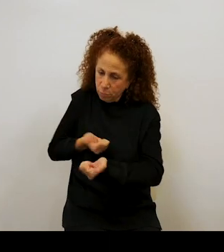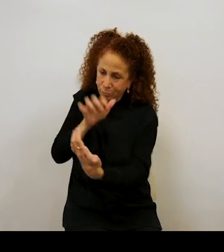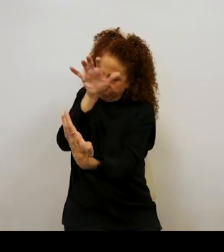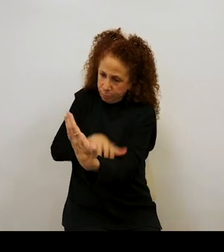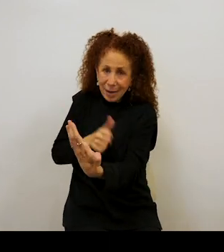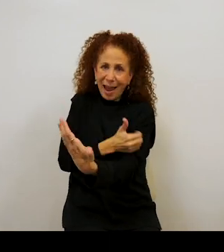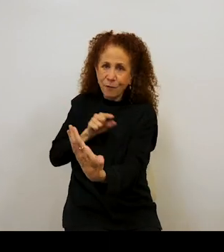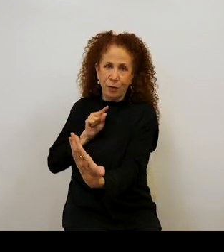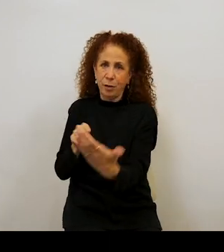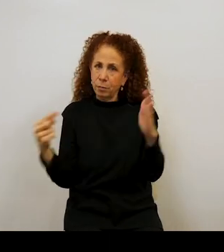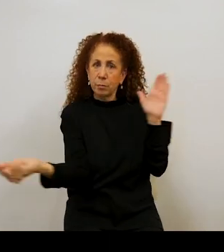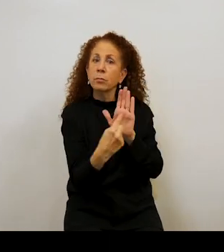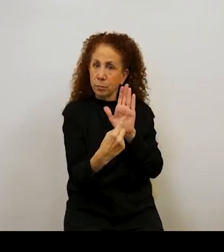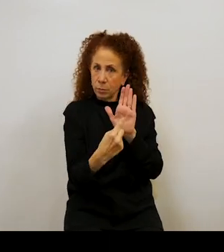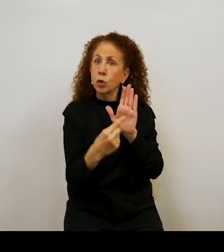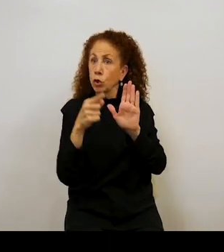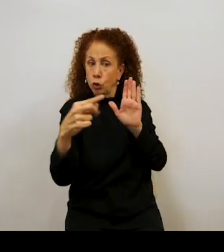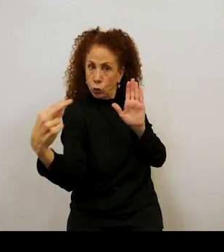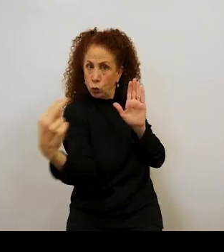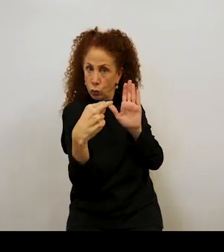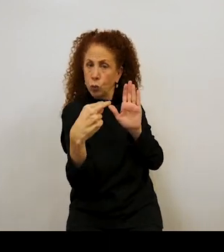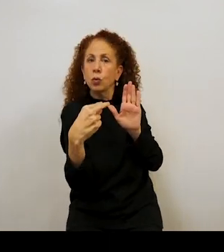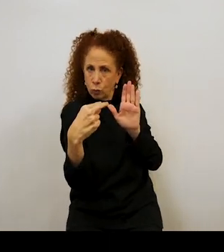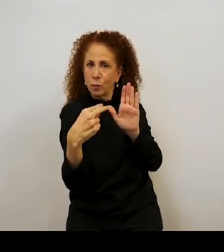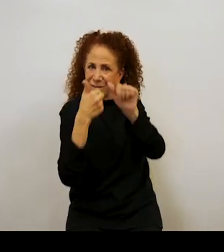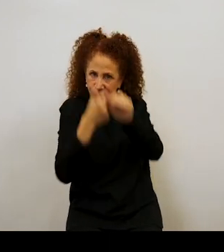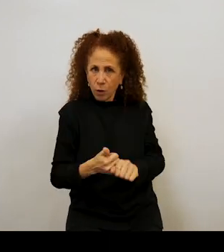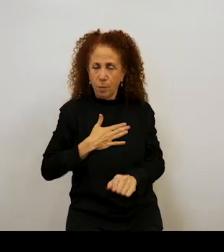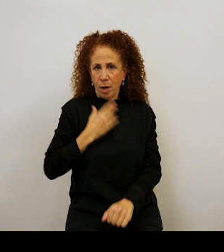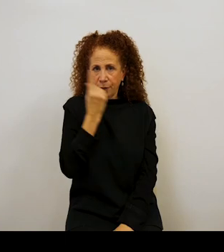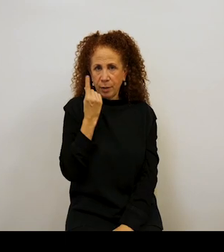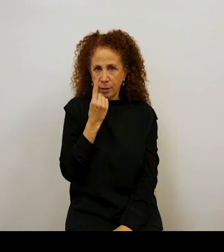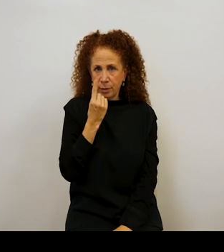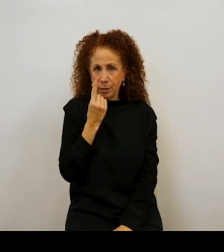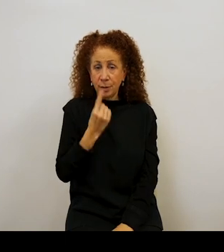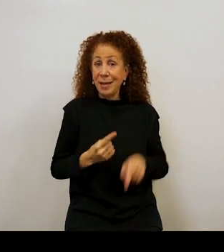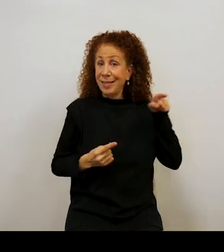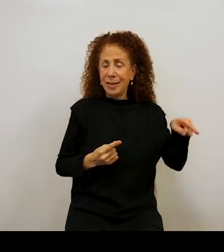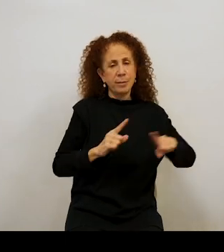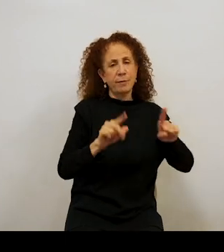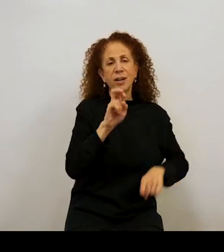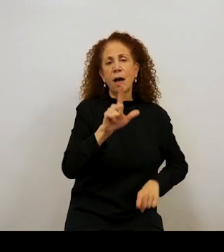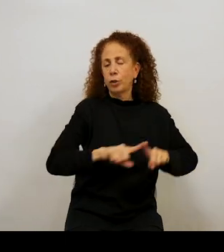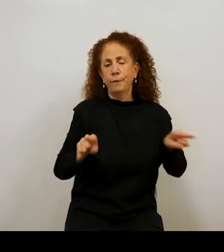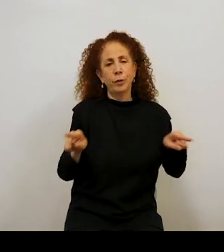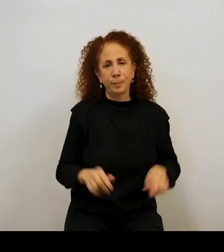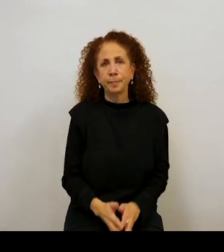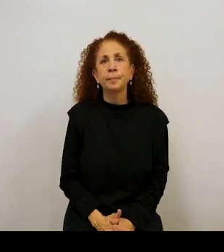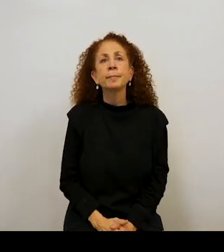into getting you, the reader, to try and follow me in this point. That's not what I can do as a novelist.